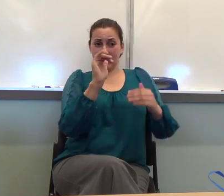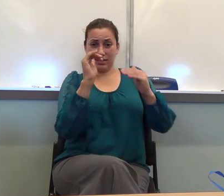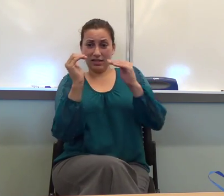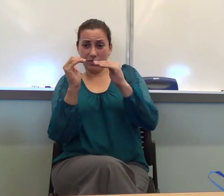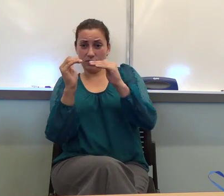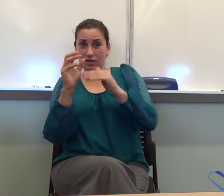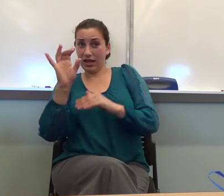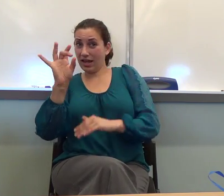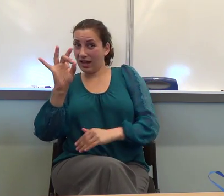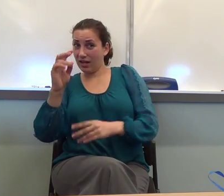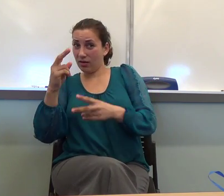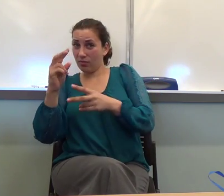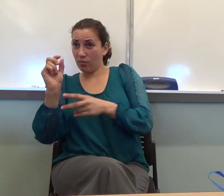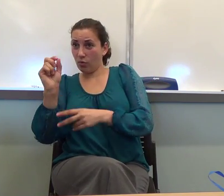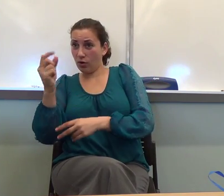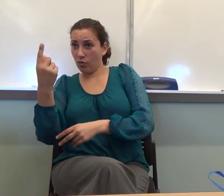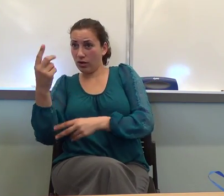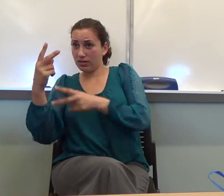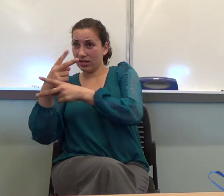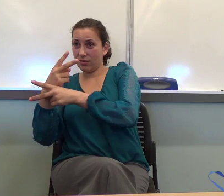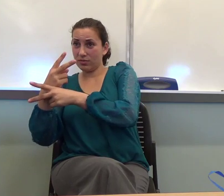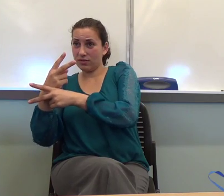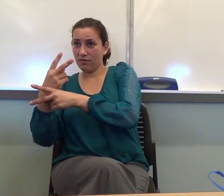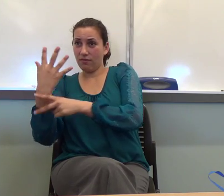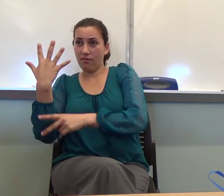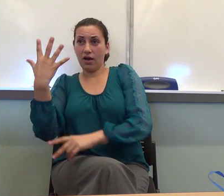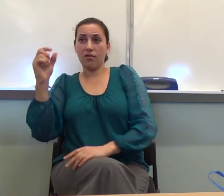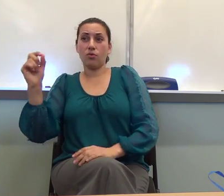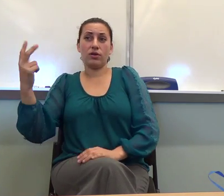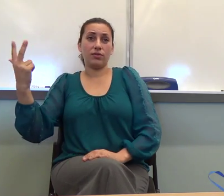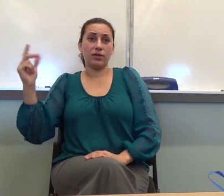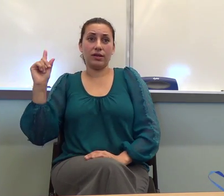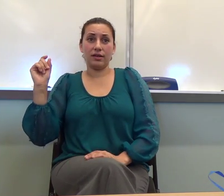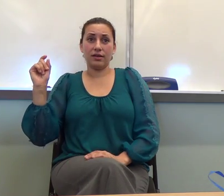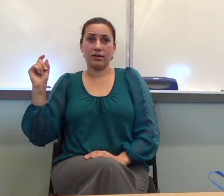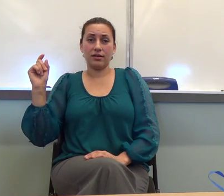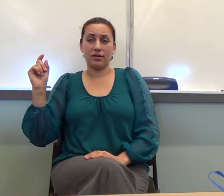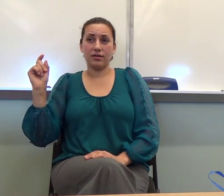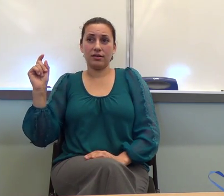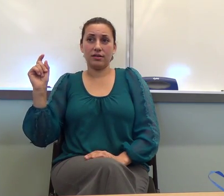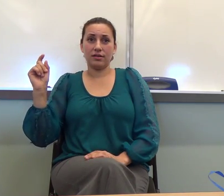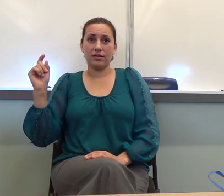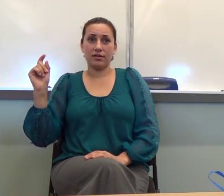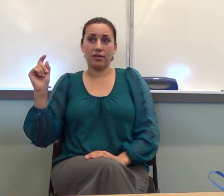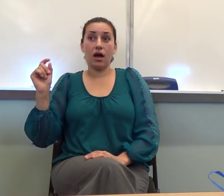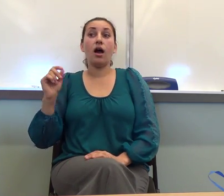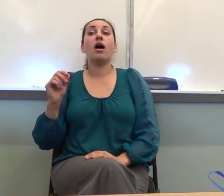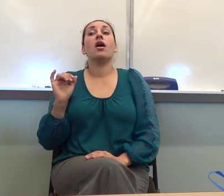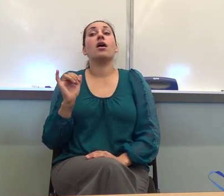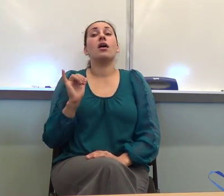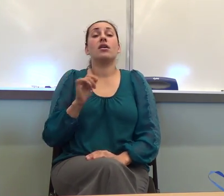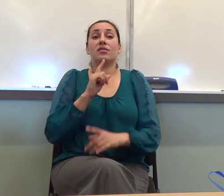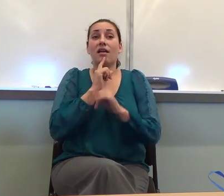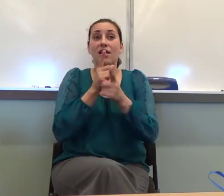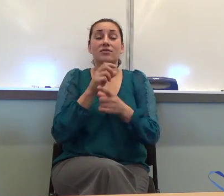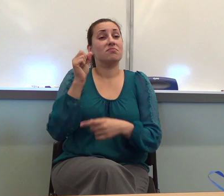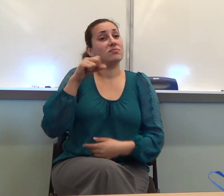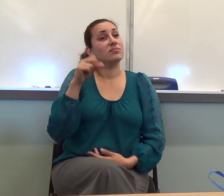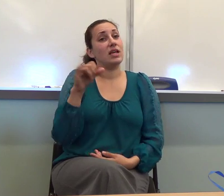8.1 times 5.3? Strangely enough, the answer is yes, it